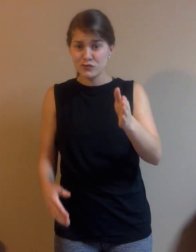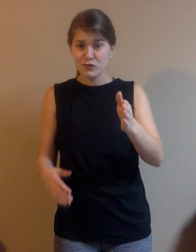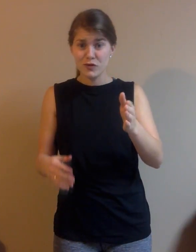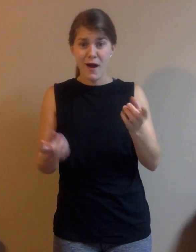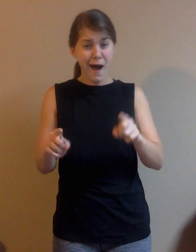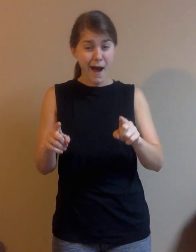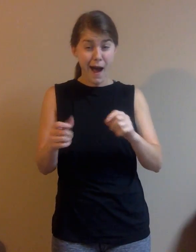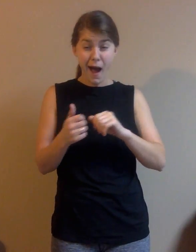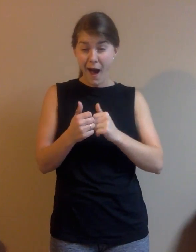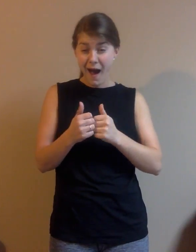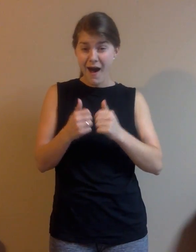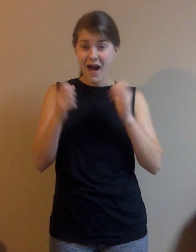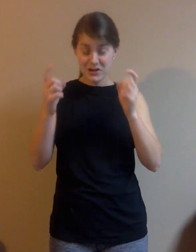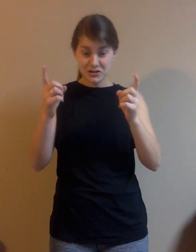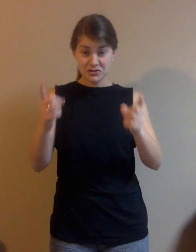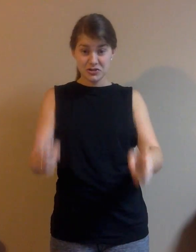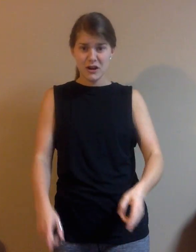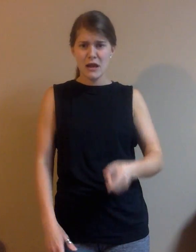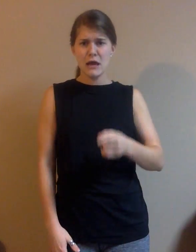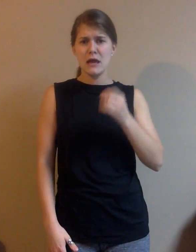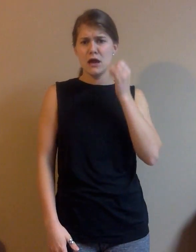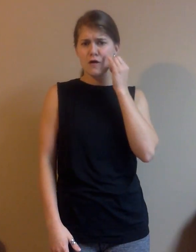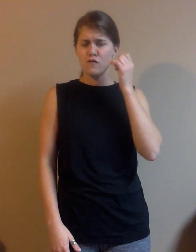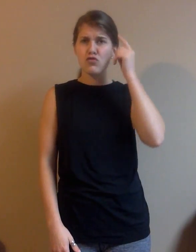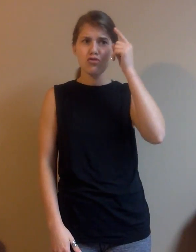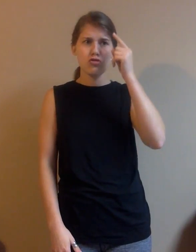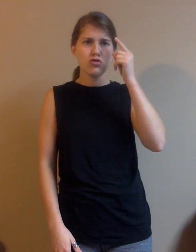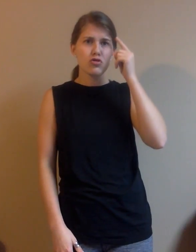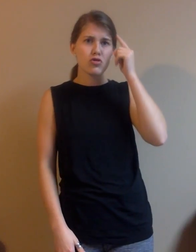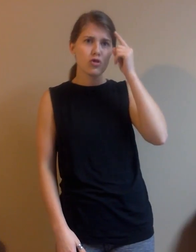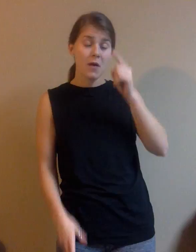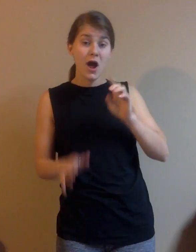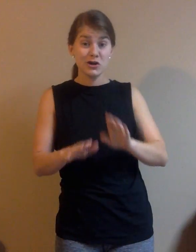this year will be retiring in 2065.